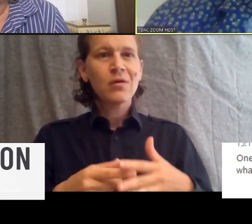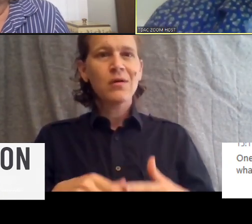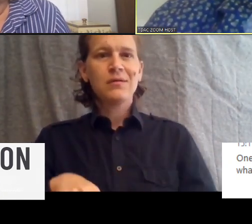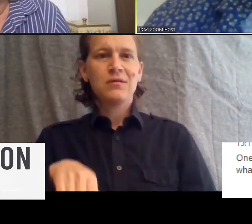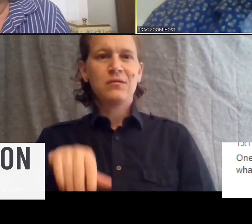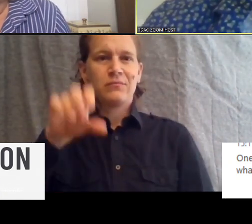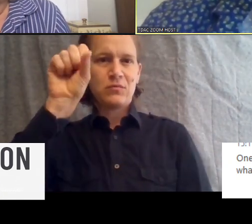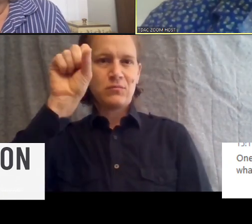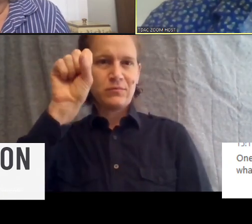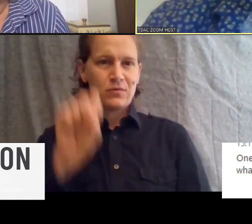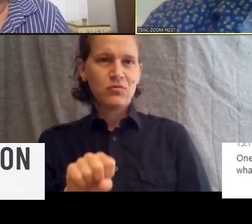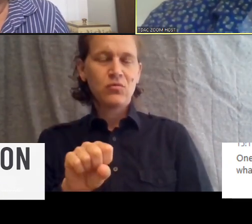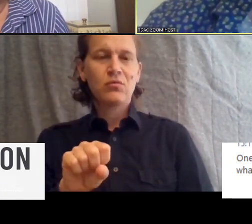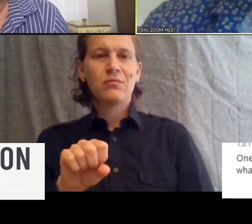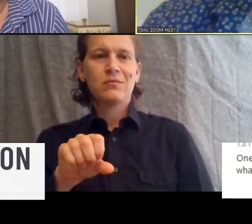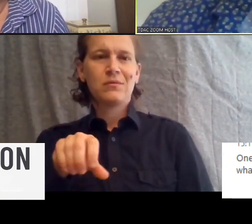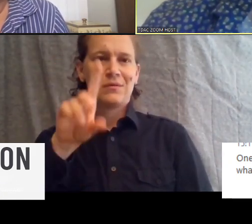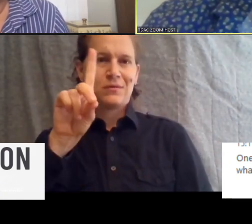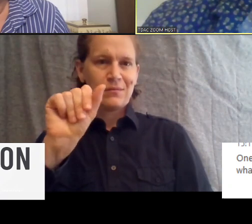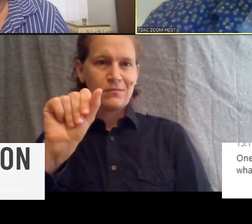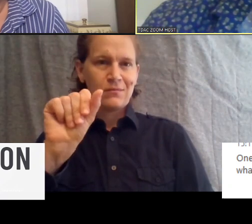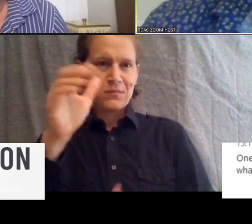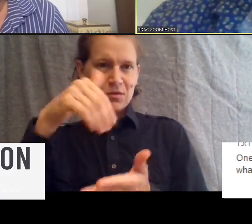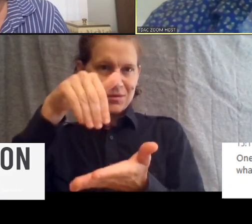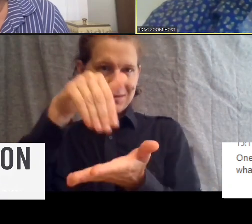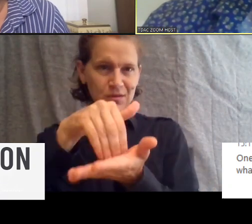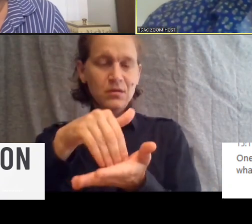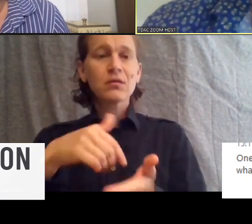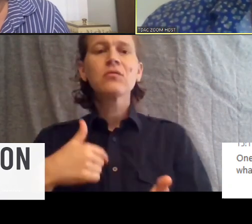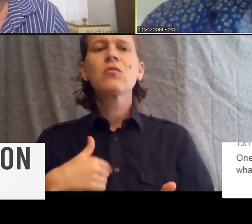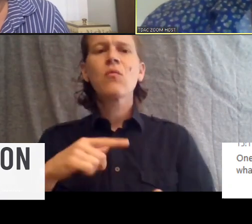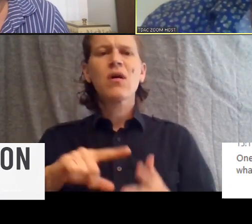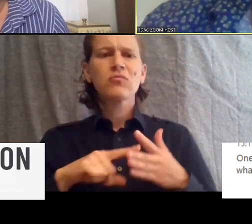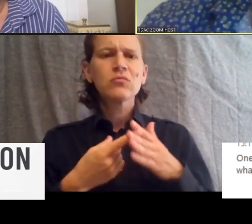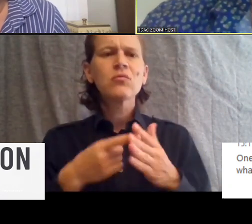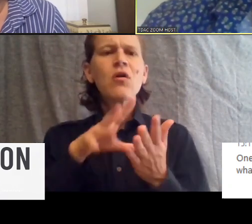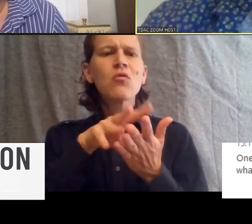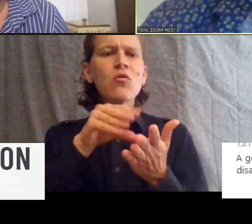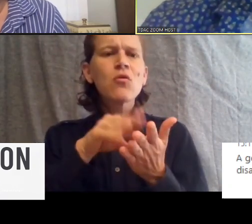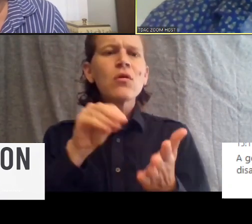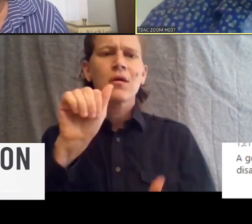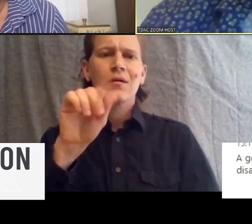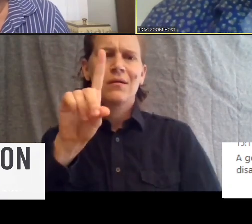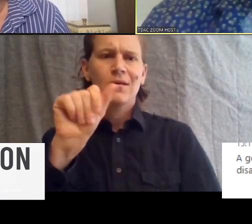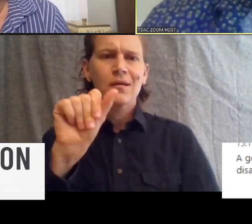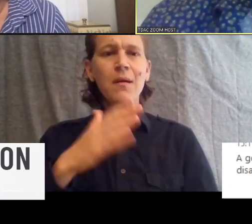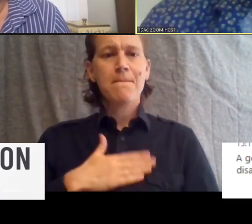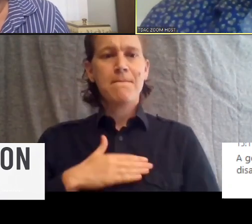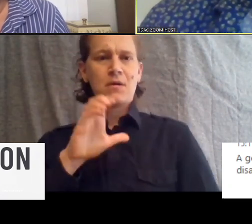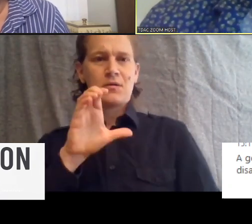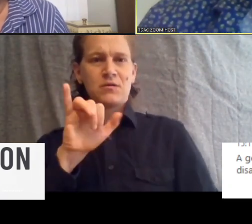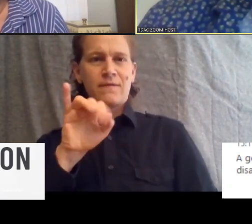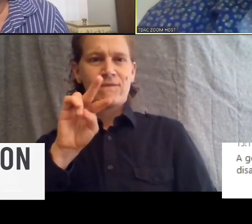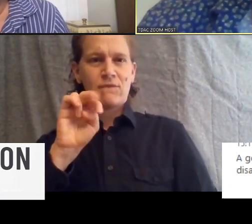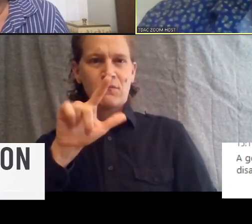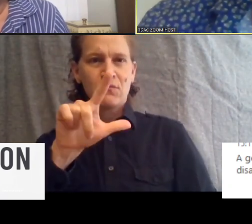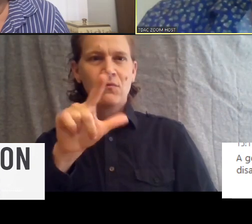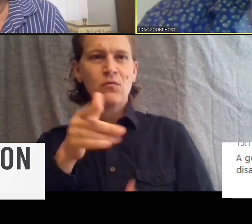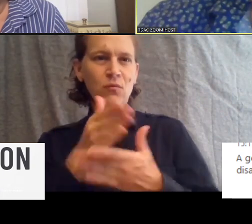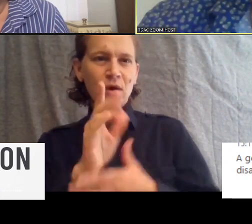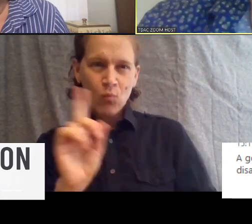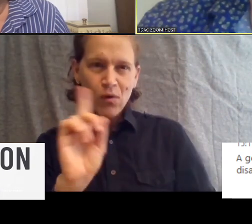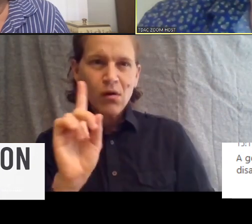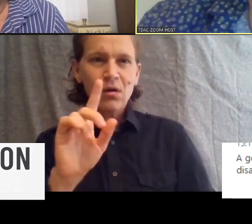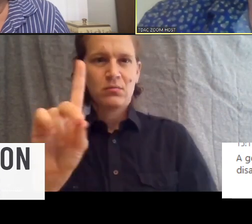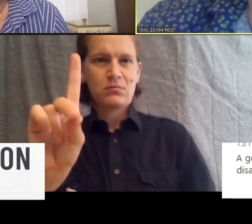second. But that was one place I started learning about the Americans with Disabilities Act and my civil rights, because it affects